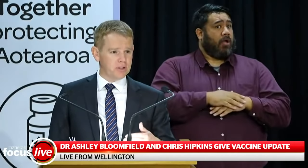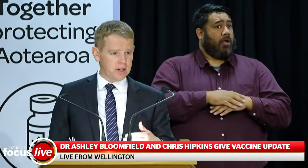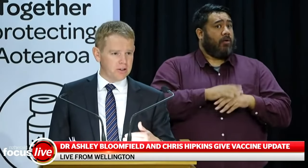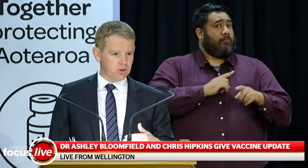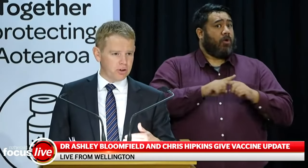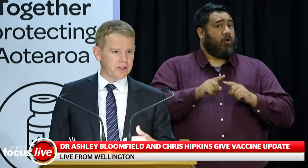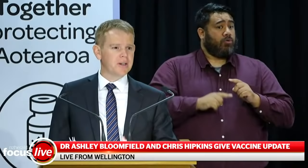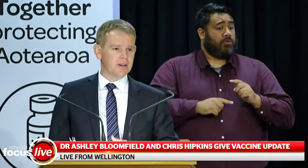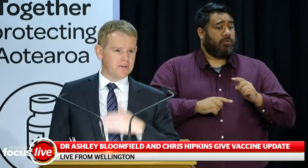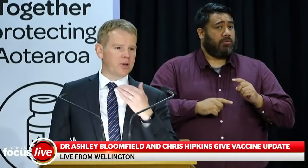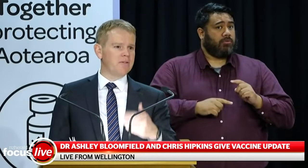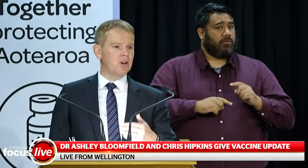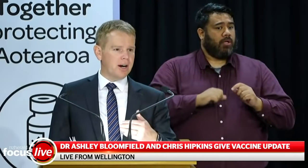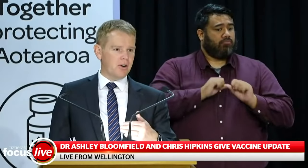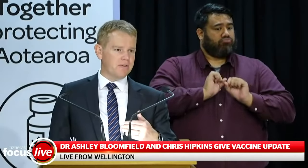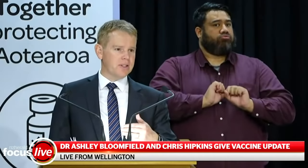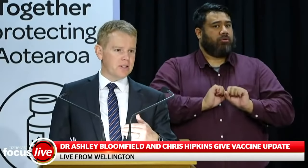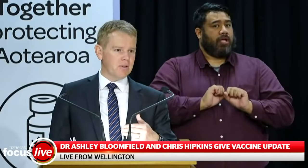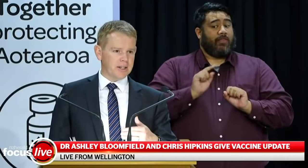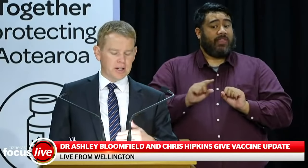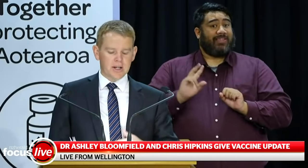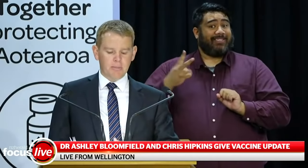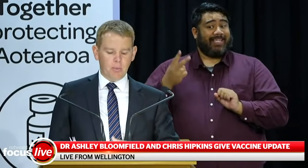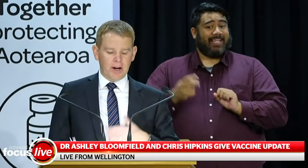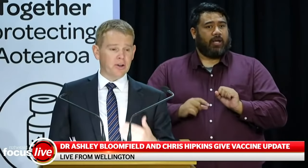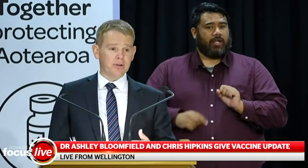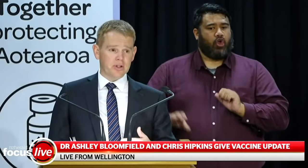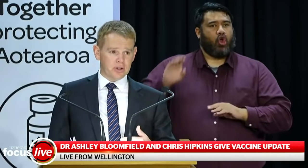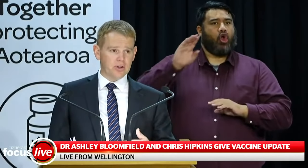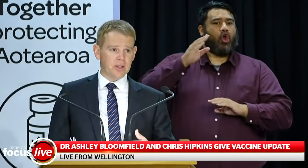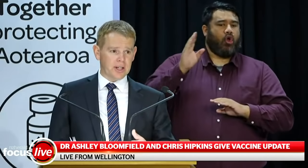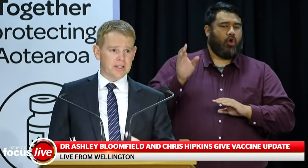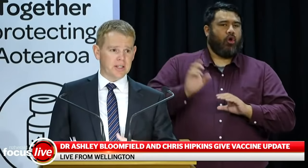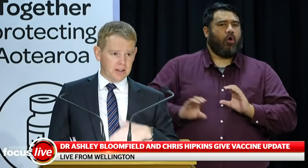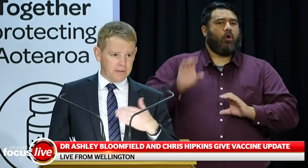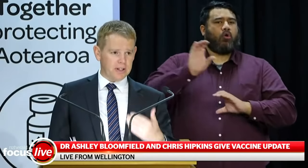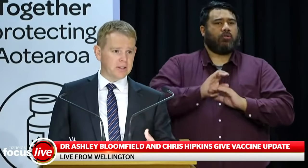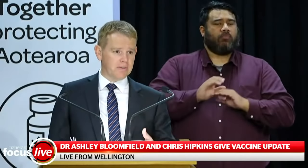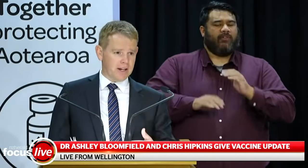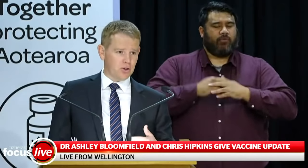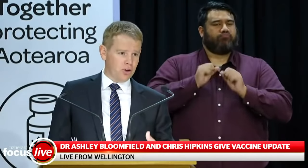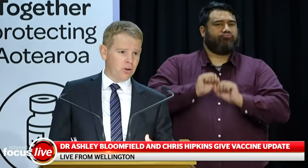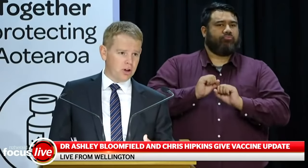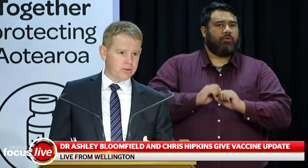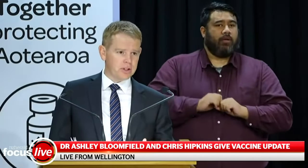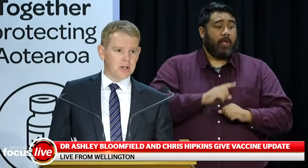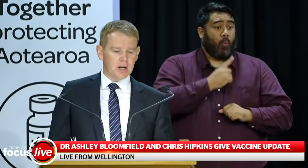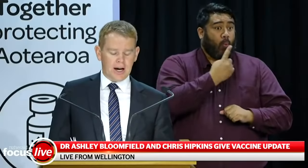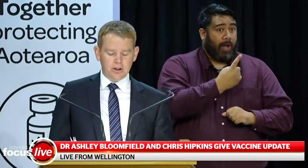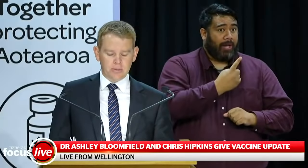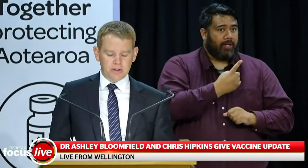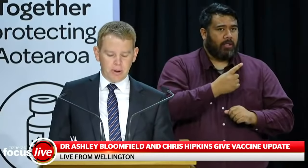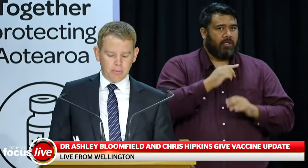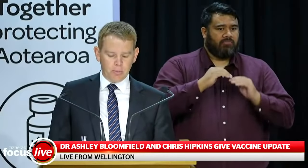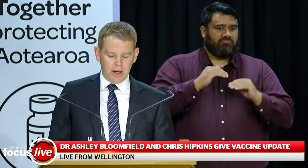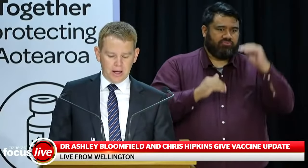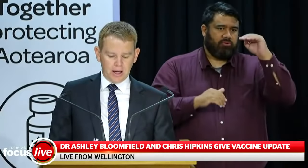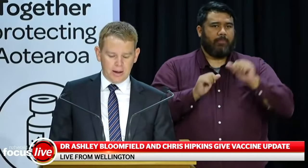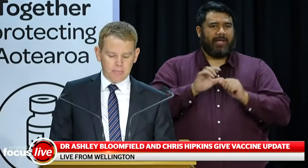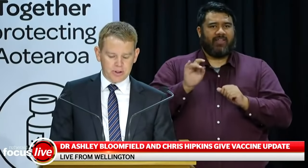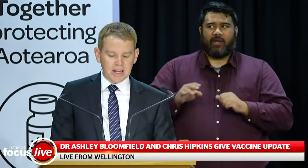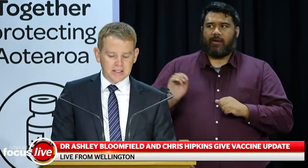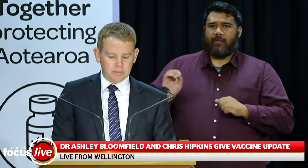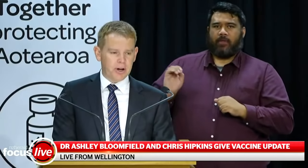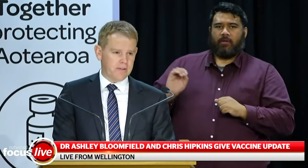second booster shot gives you an even higher efficacy rate. But 1 dose is certainly a significant advance on no dose in terms of people